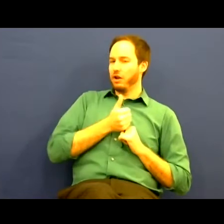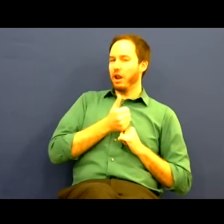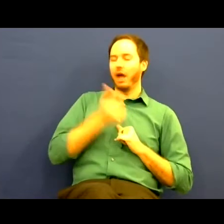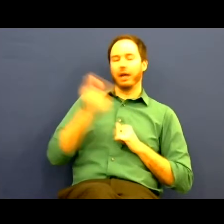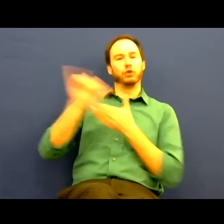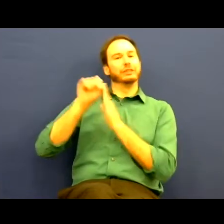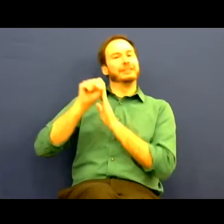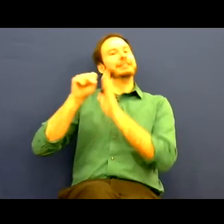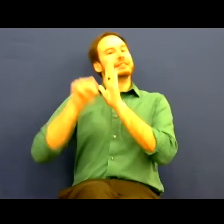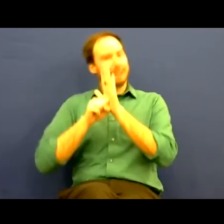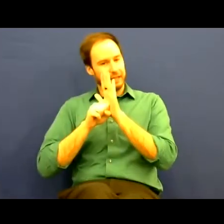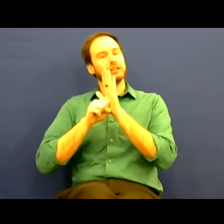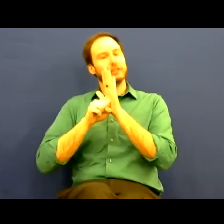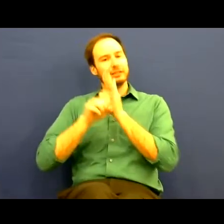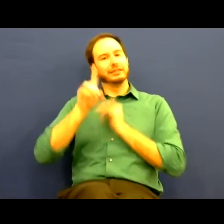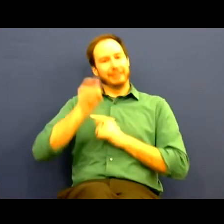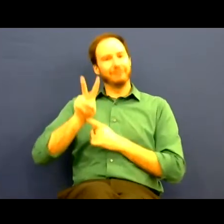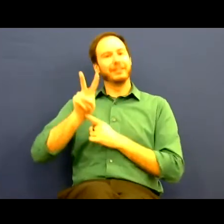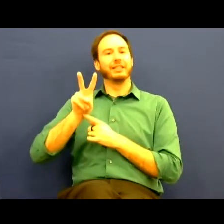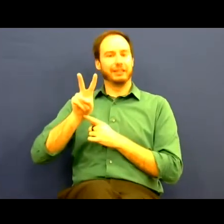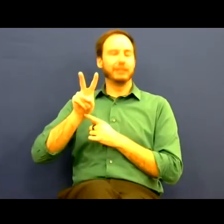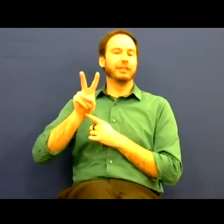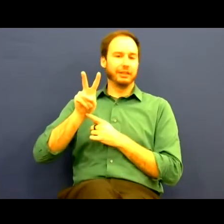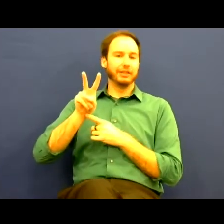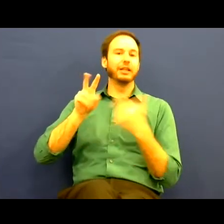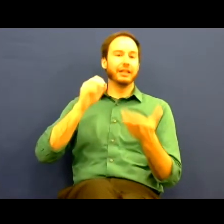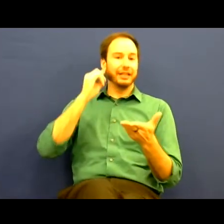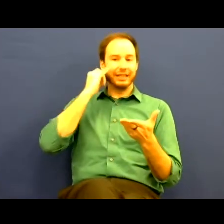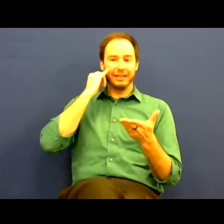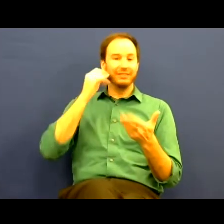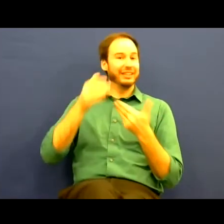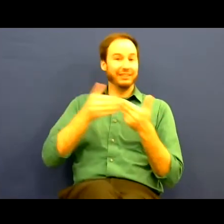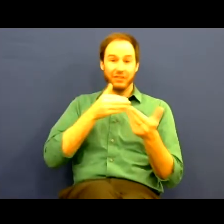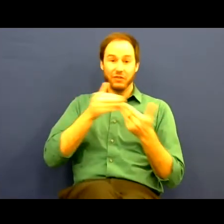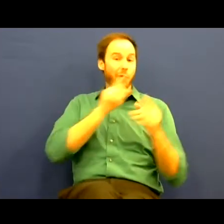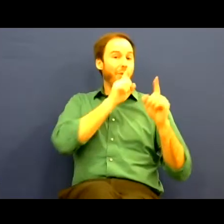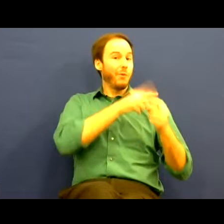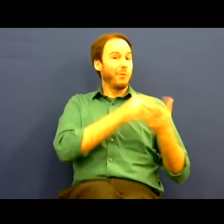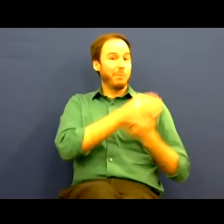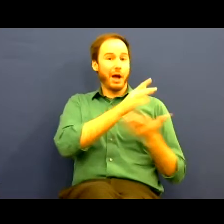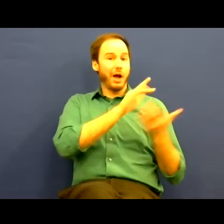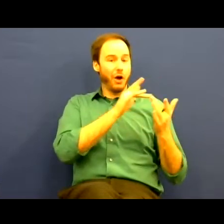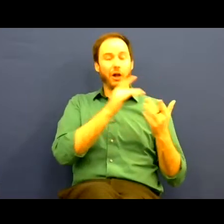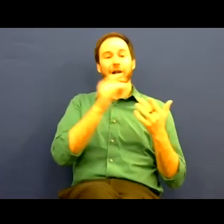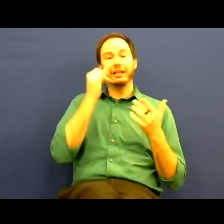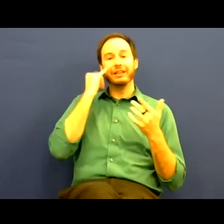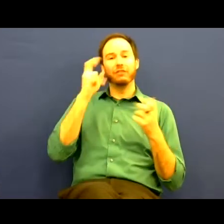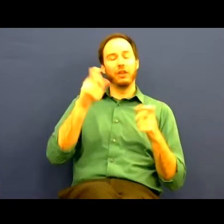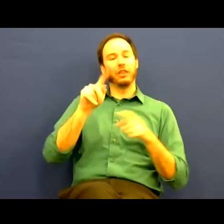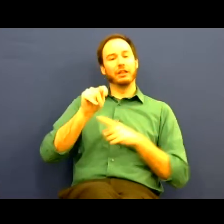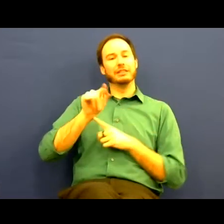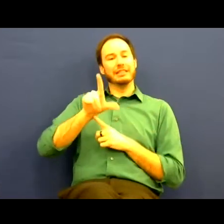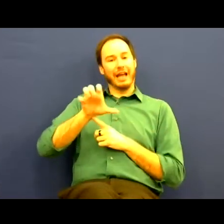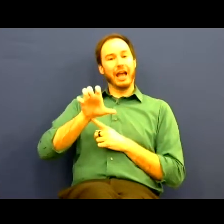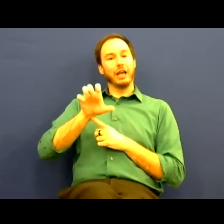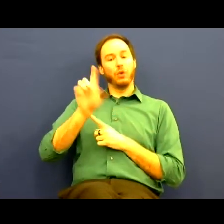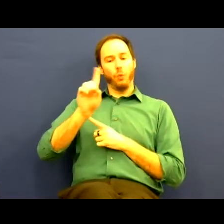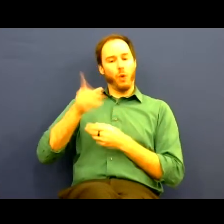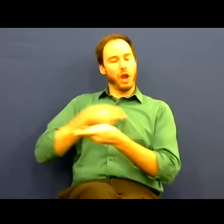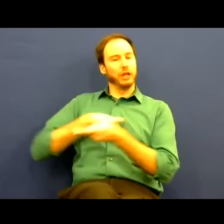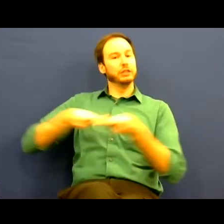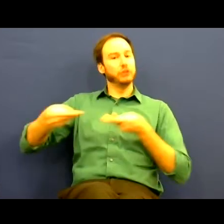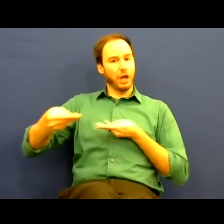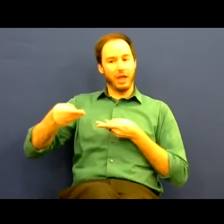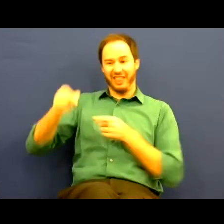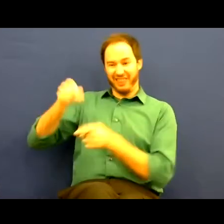New York State dealership issue. DMV. Yeah, If you pick up, so essentially if the transfer of title occurs, it's where it's picked